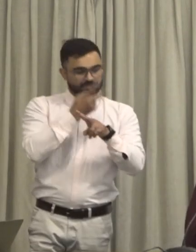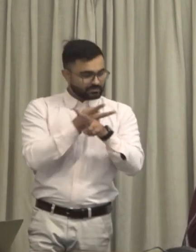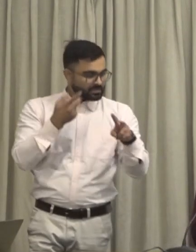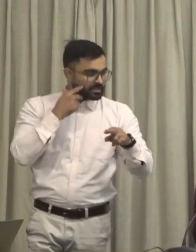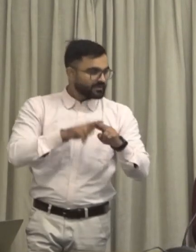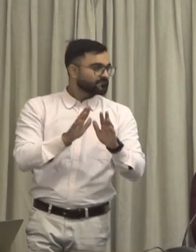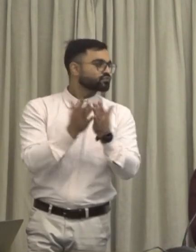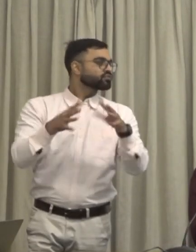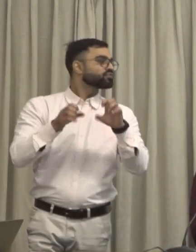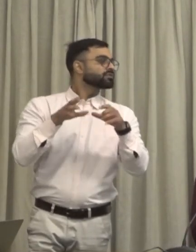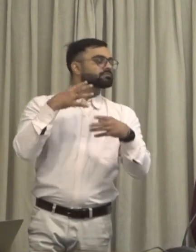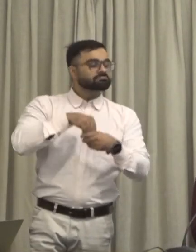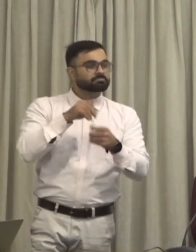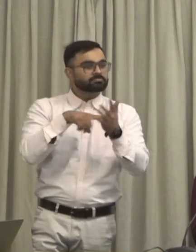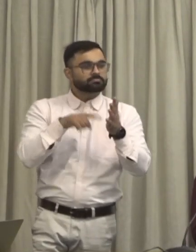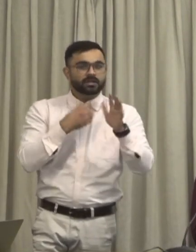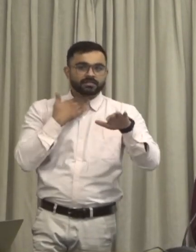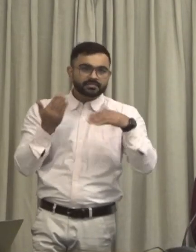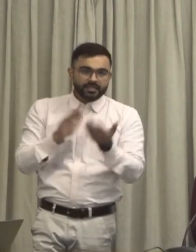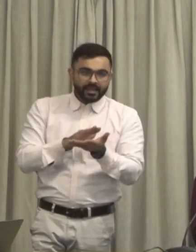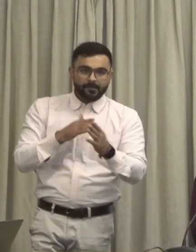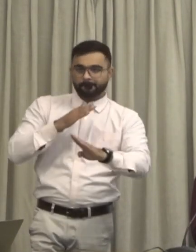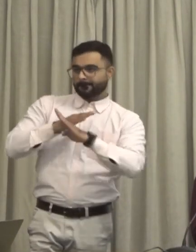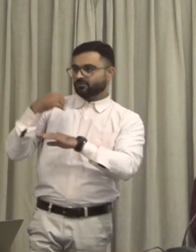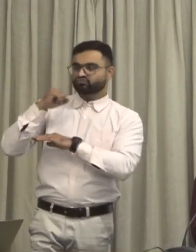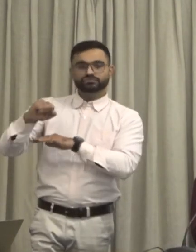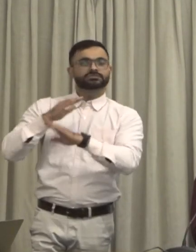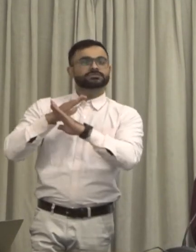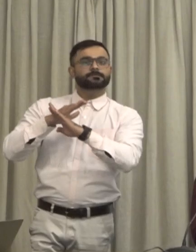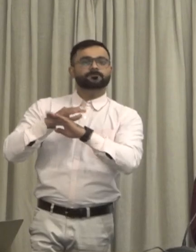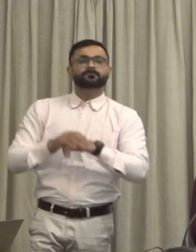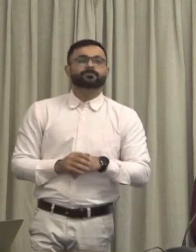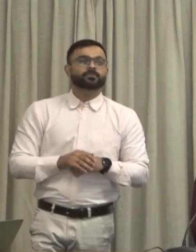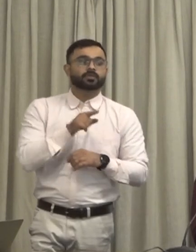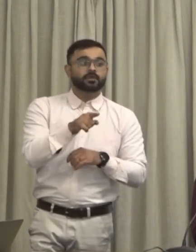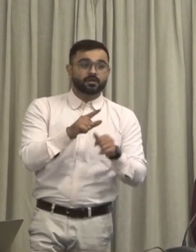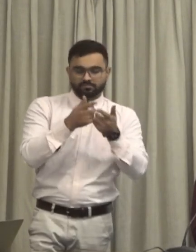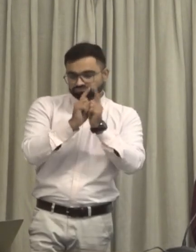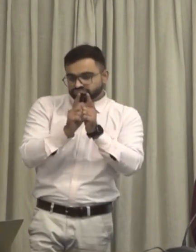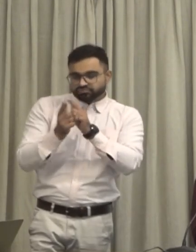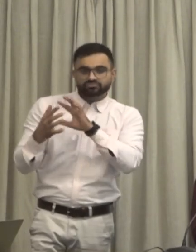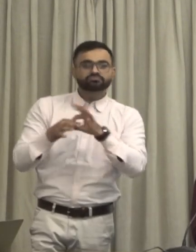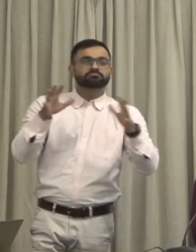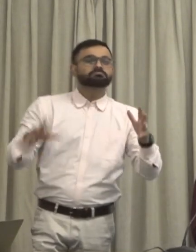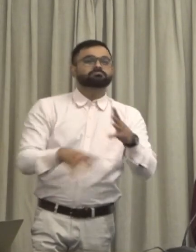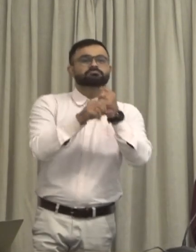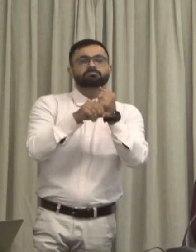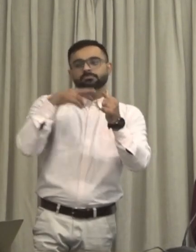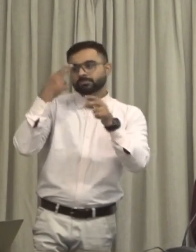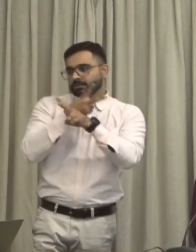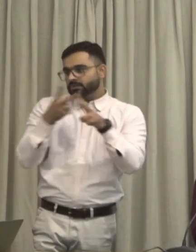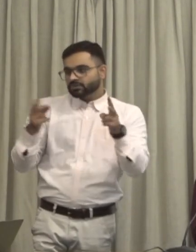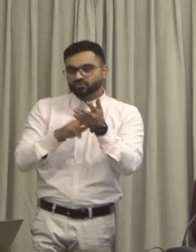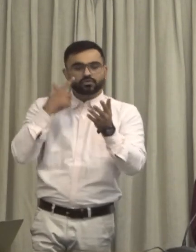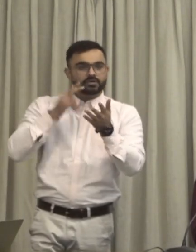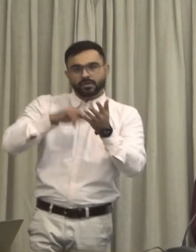if the consequence of such refusal is death, that is protected. And this, taken to its logical conclusion in Common Cause versus Union